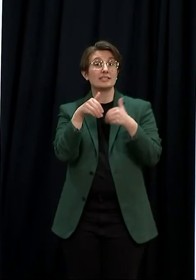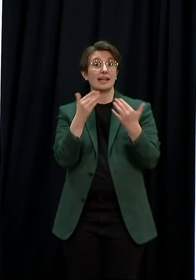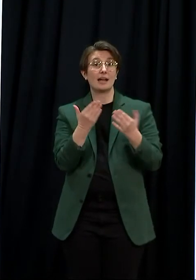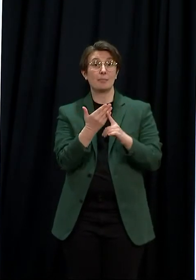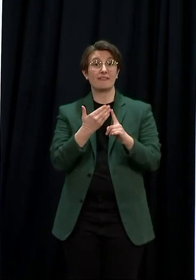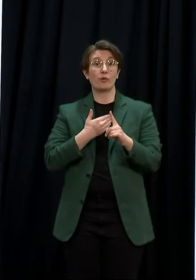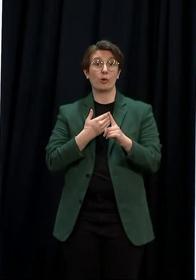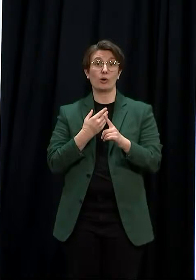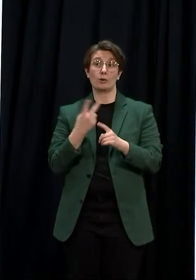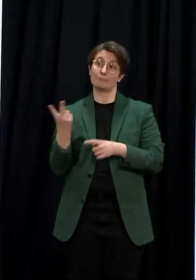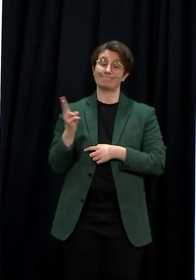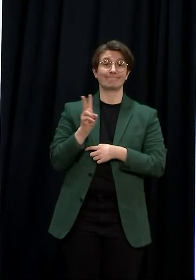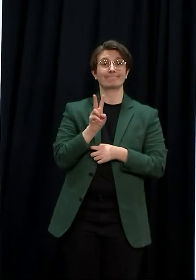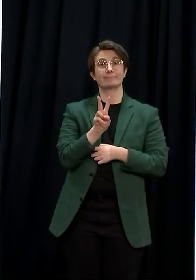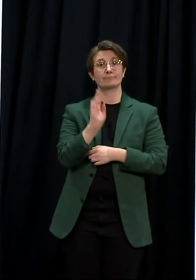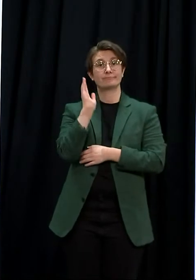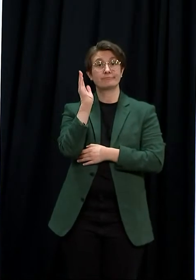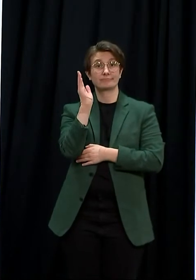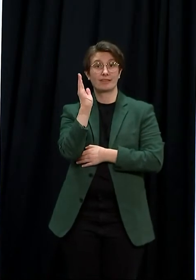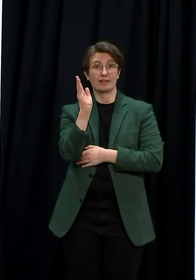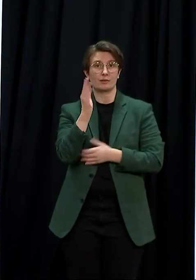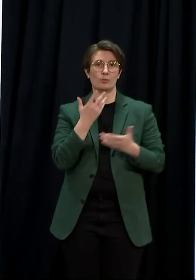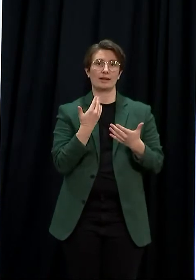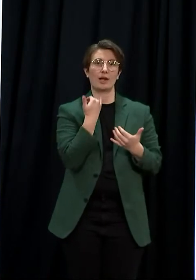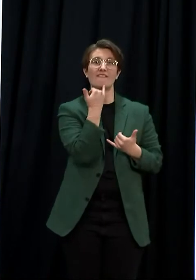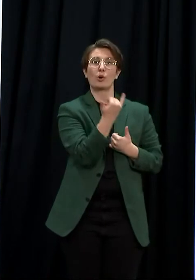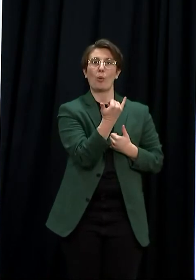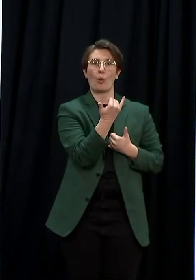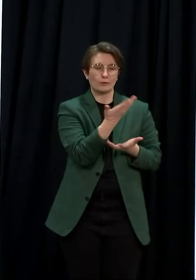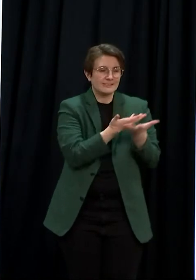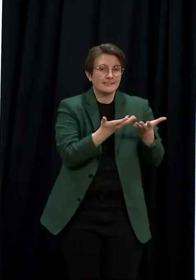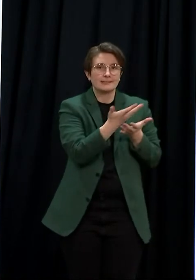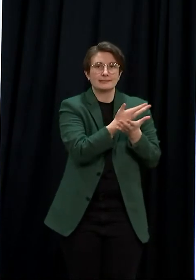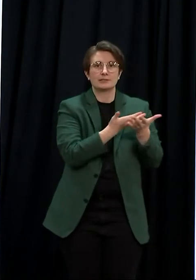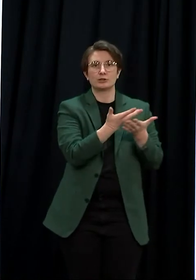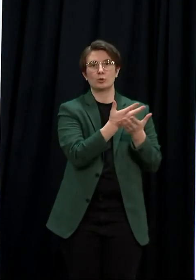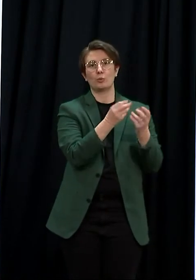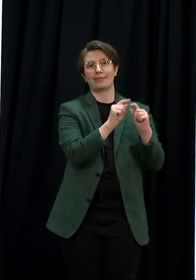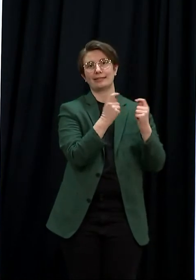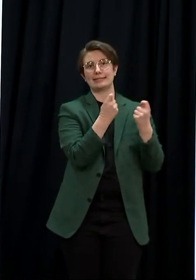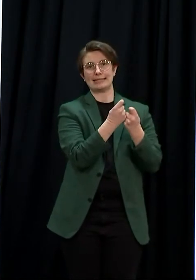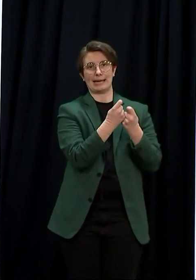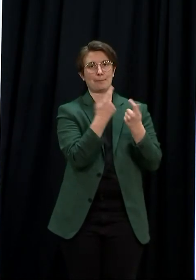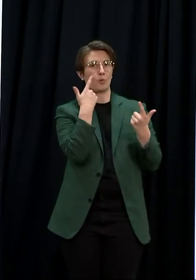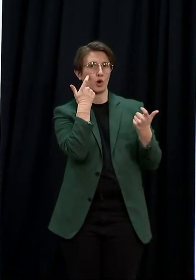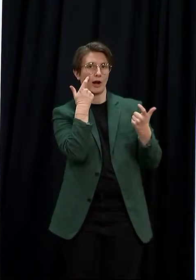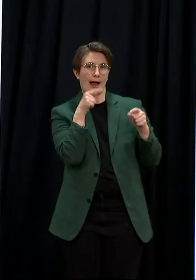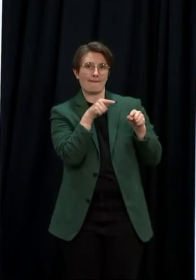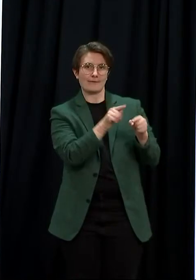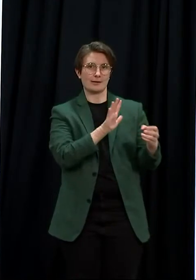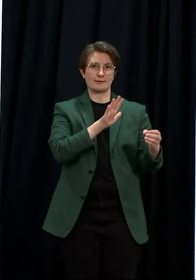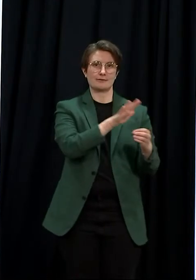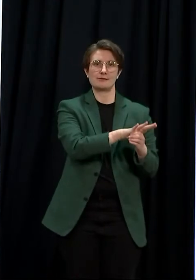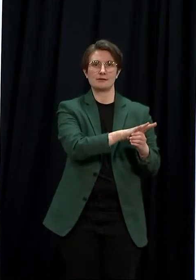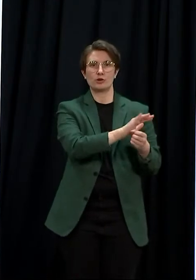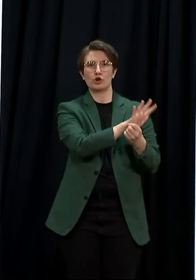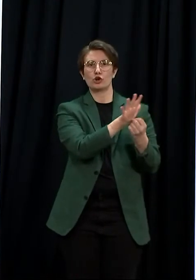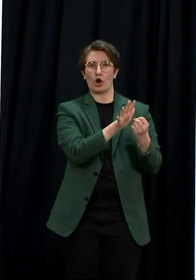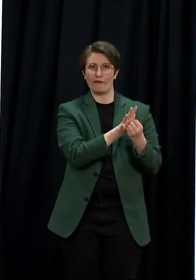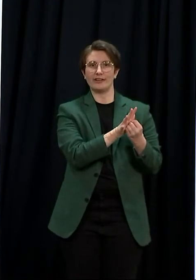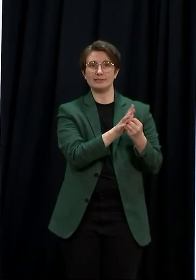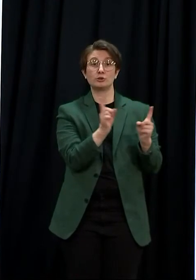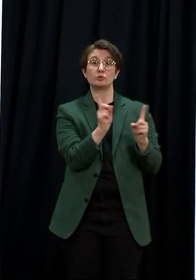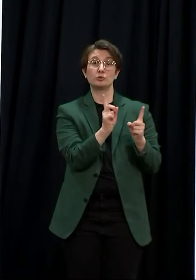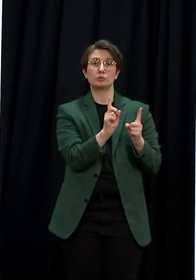on this outbreak on the ground. Today you heard a lot of detail from Dr. Bloomfield on the clusters that they are managing and where we're